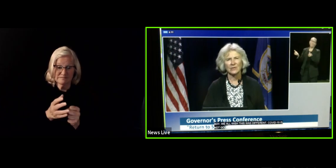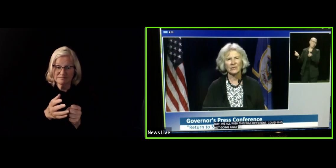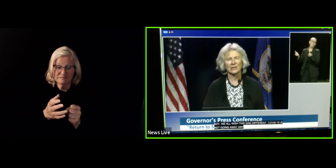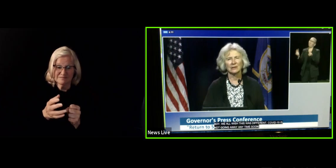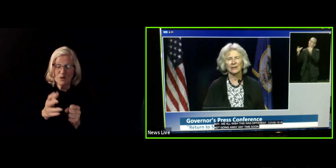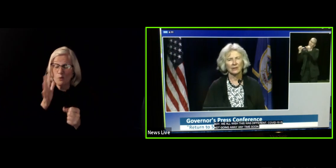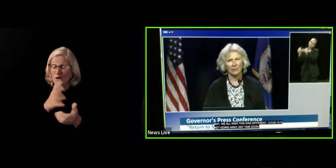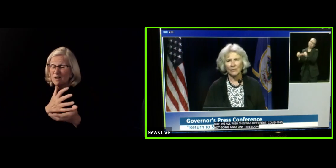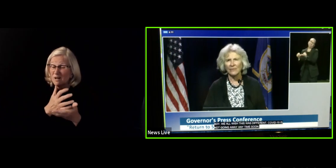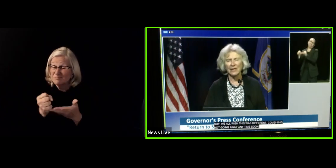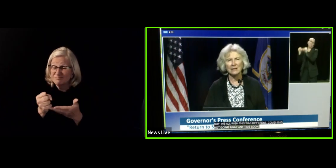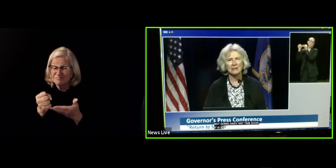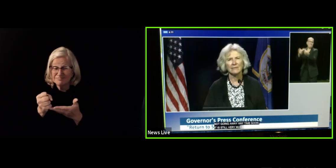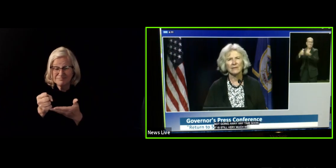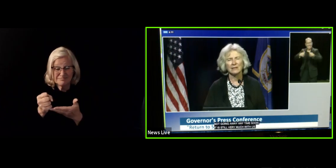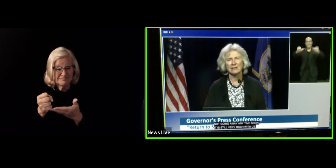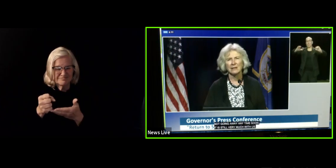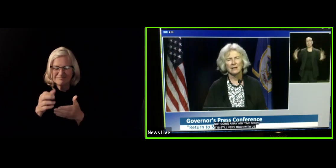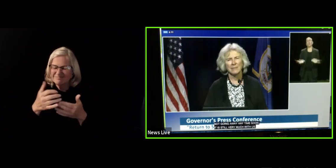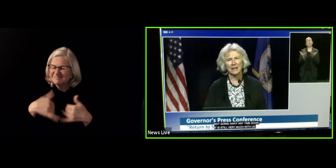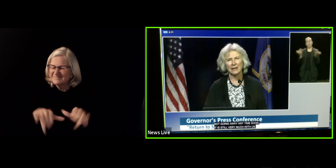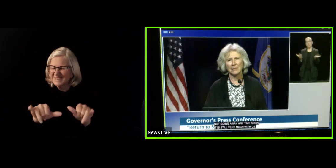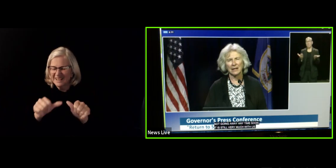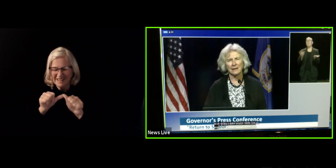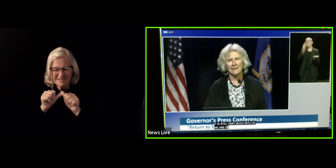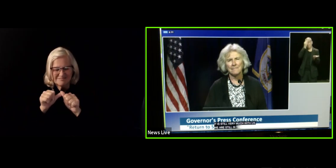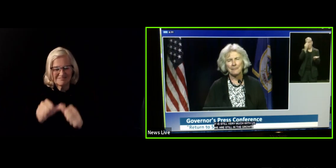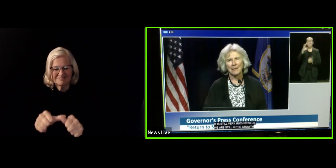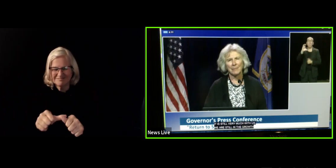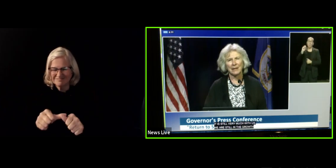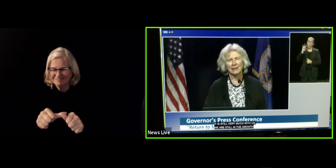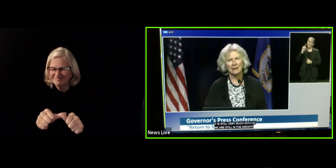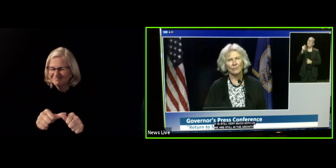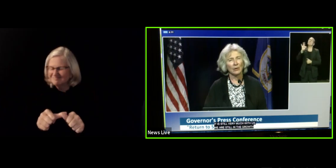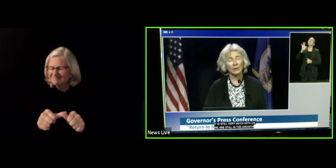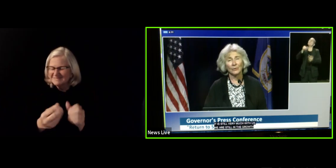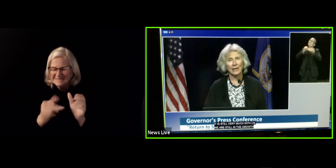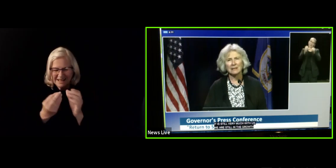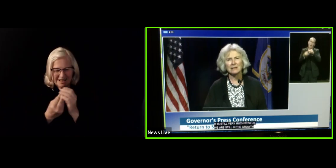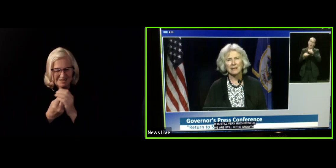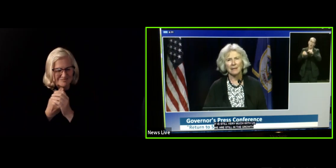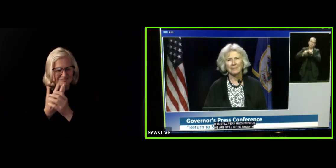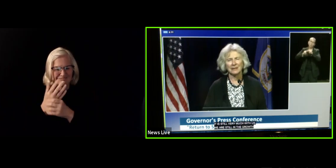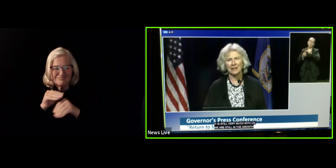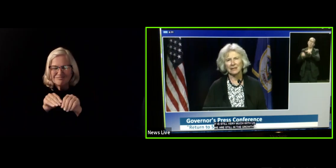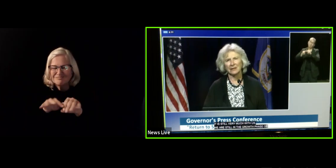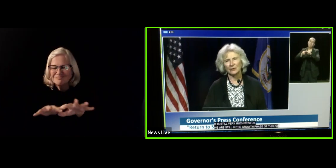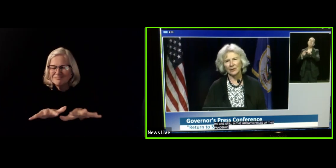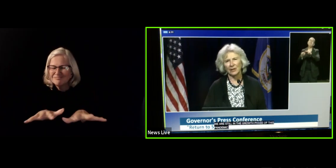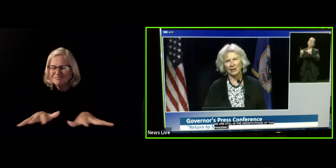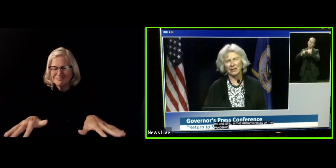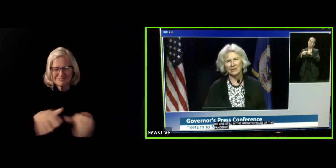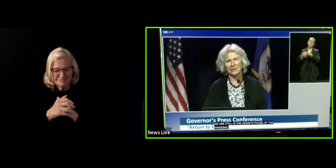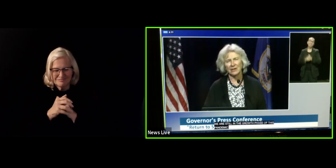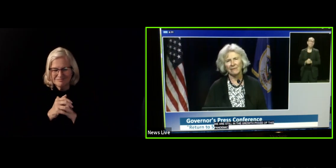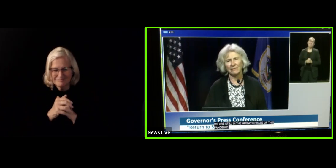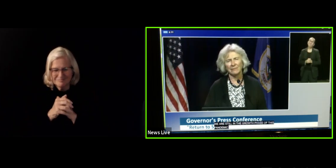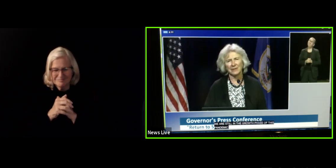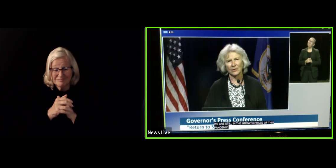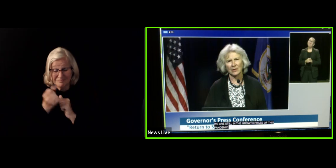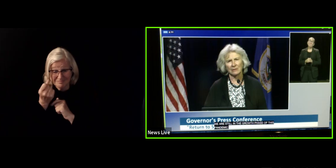We are still in the growth phase of this pandemic, but we also can't stop attending to the learning needs